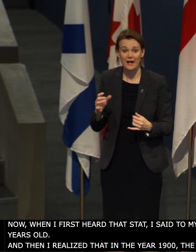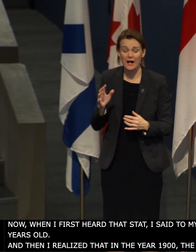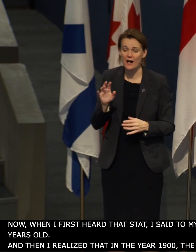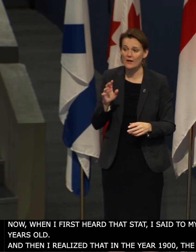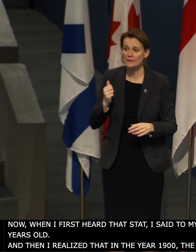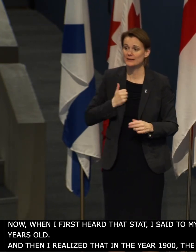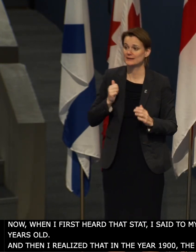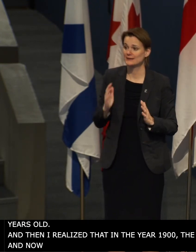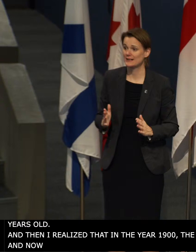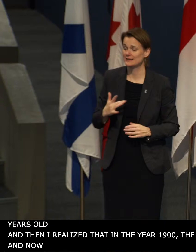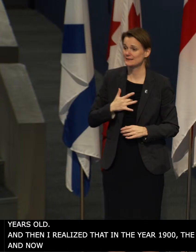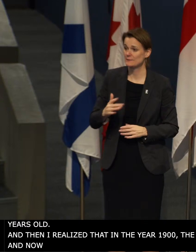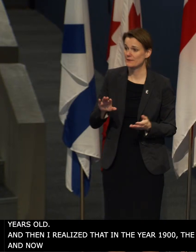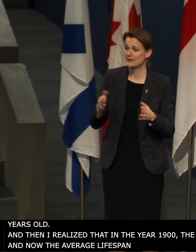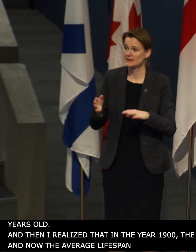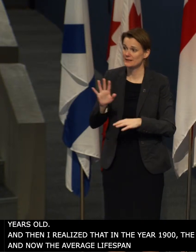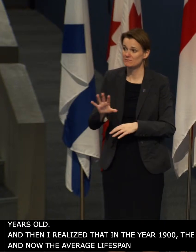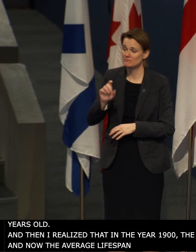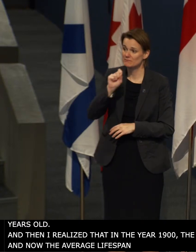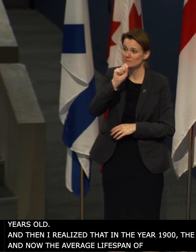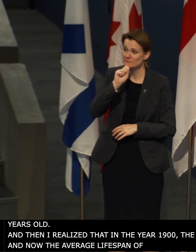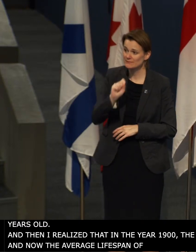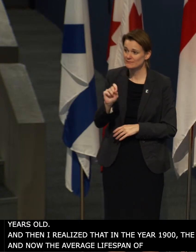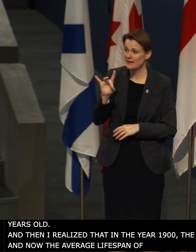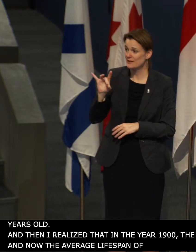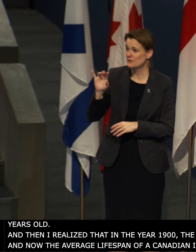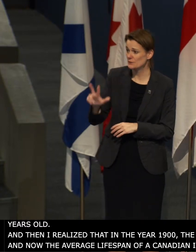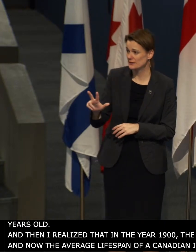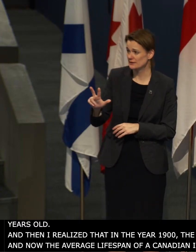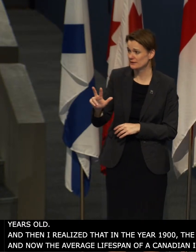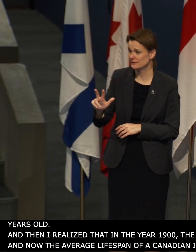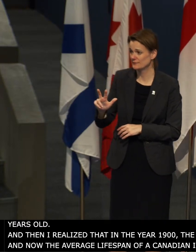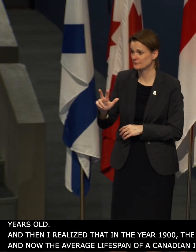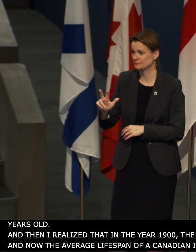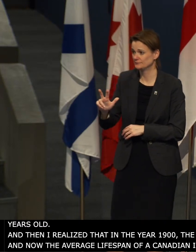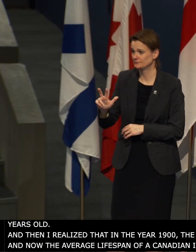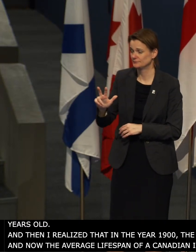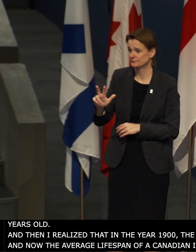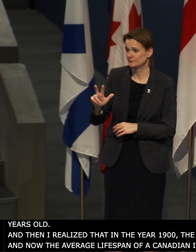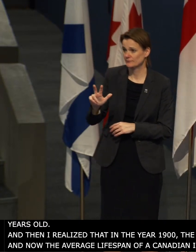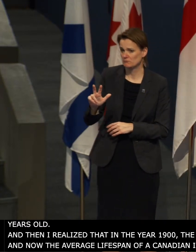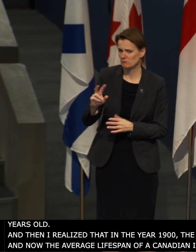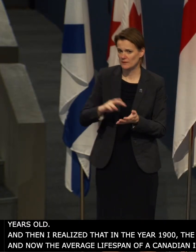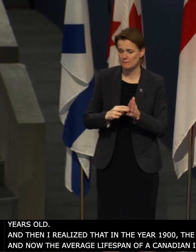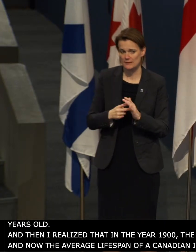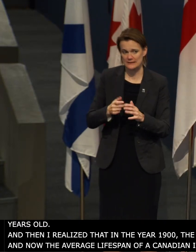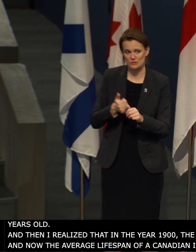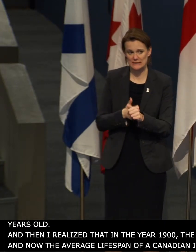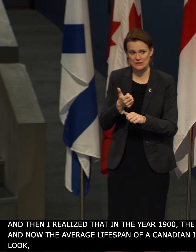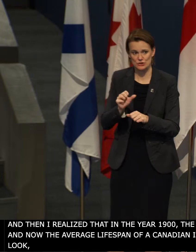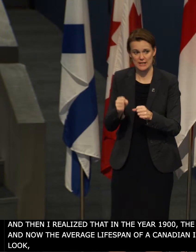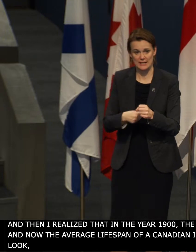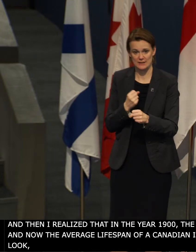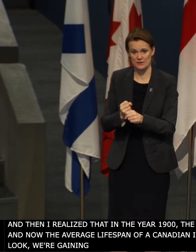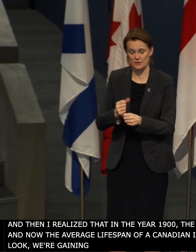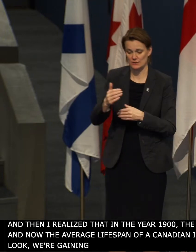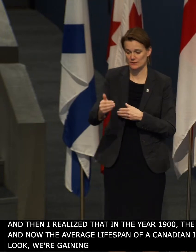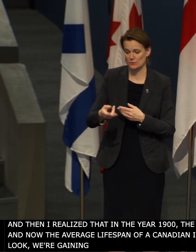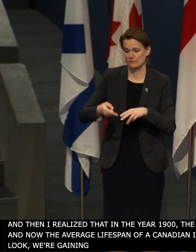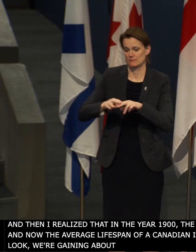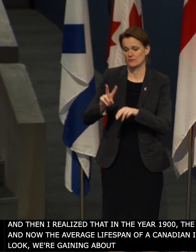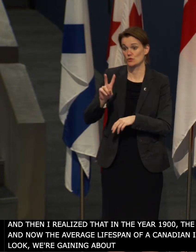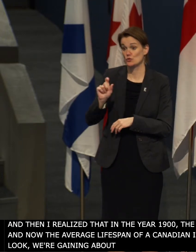average lifespan of a Canadian is 83 years old. Look, we're gaining about 2.5 to 3 years of